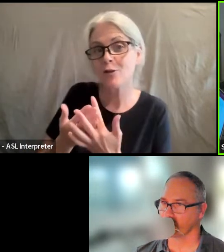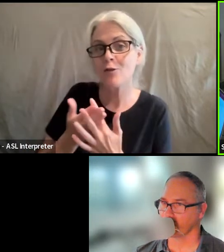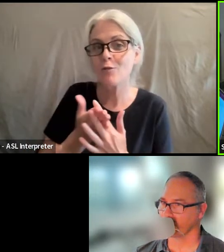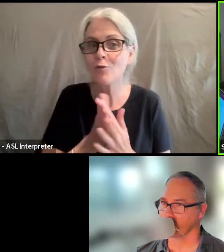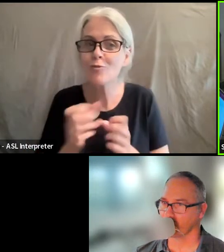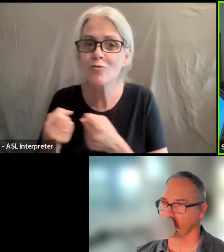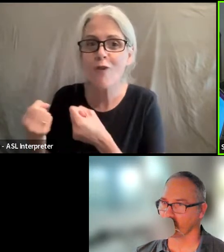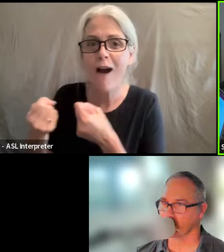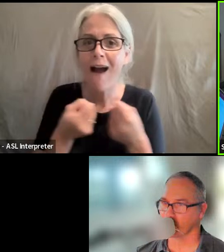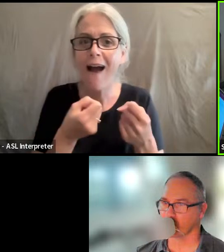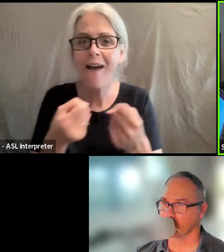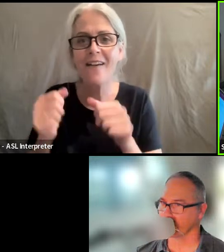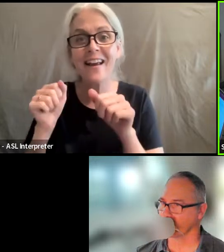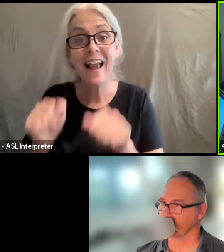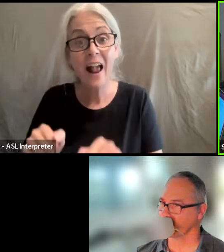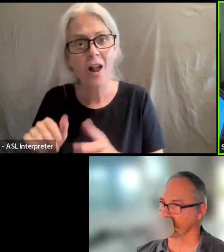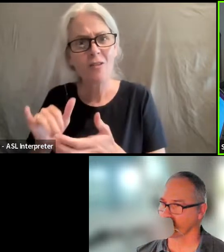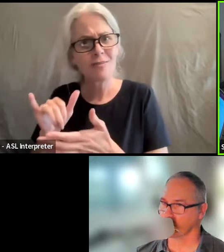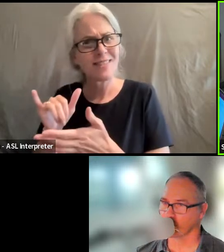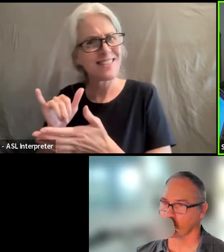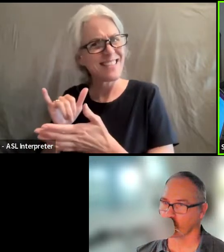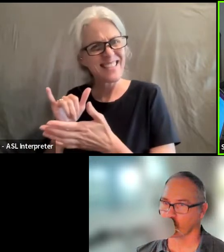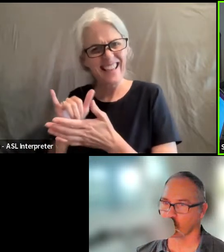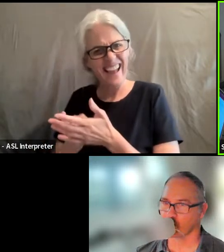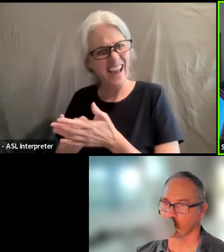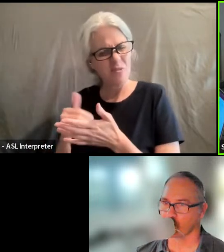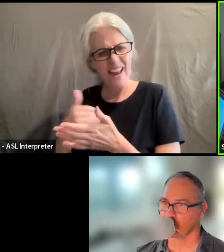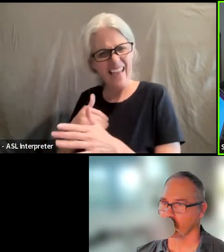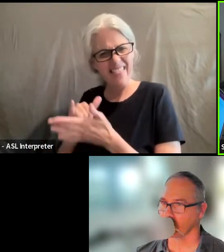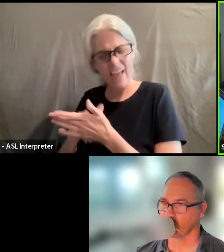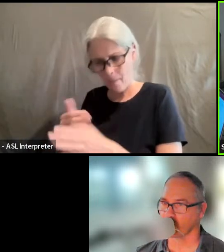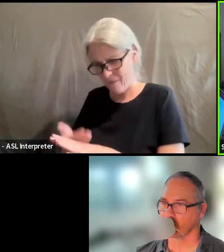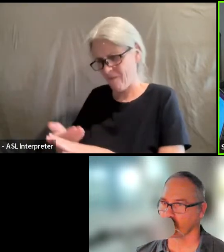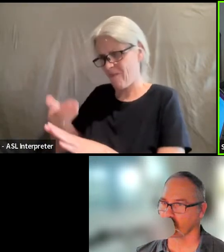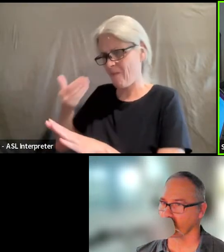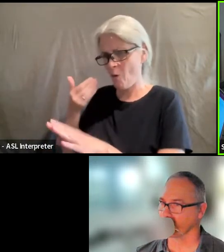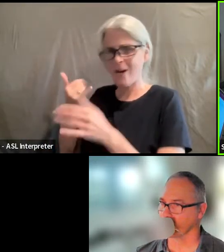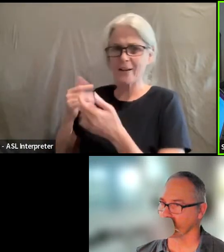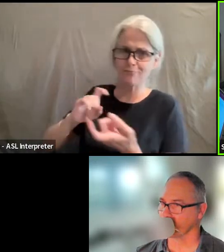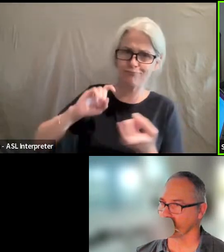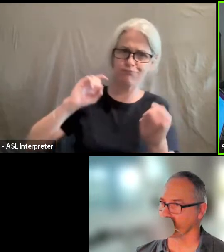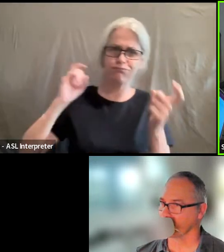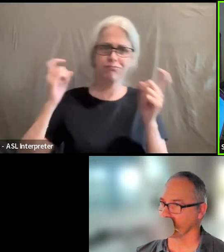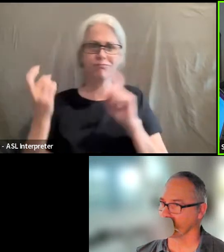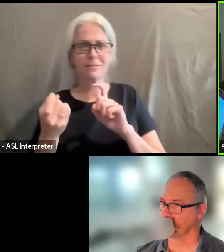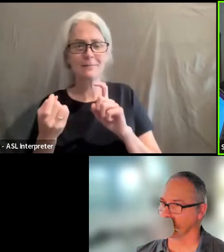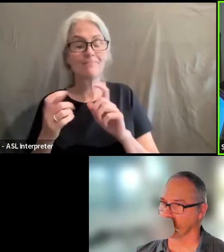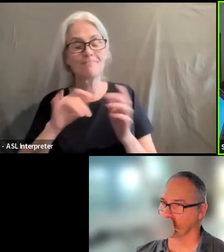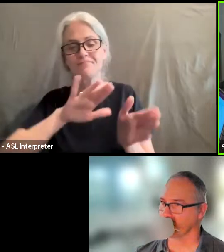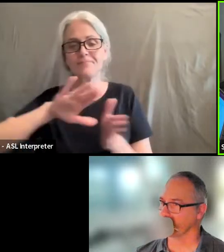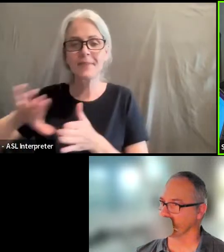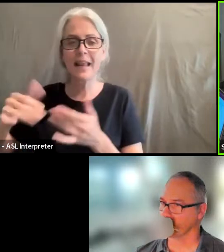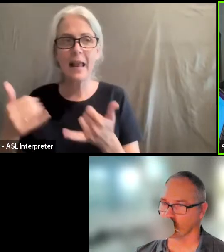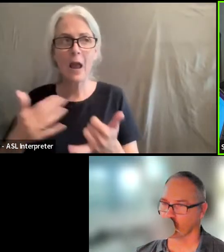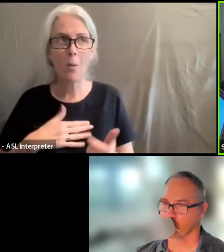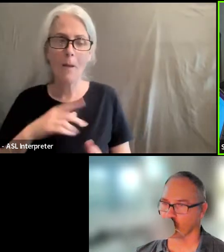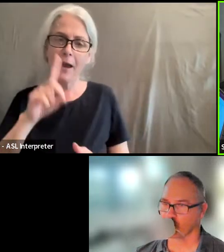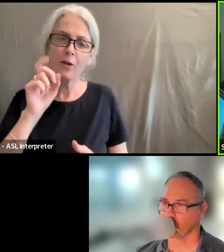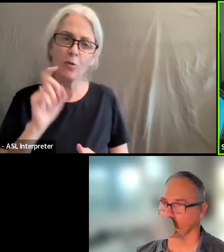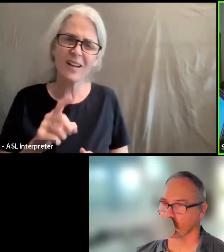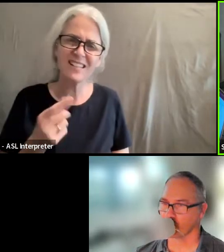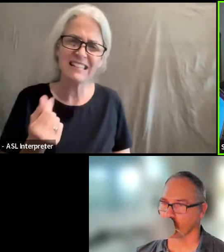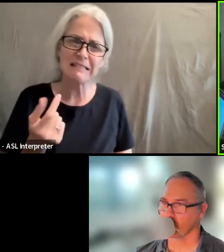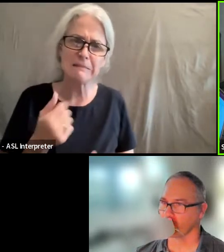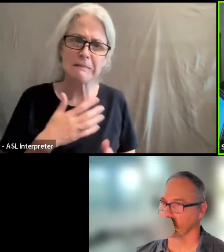and I'm sure that was sitting on a shelf for a long time. I got a question that's kind of troubling, and I don't see